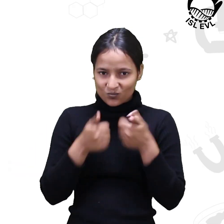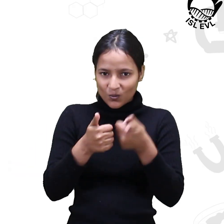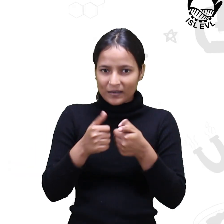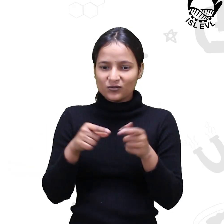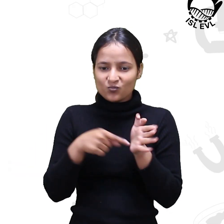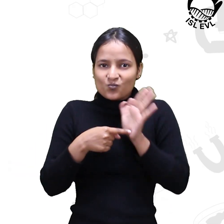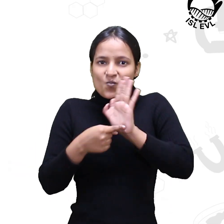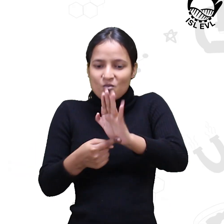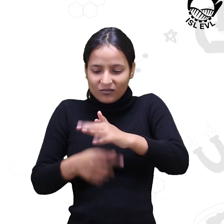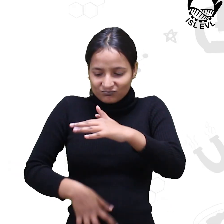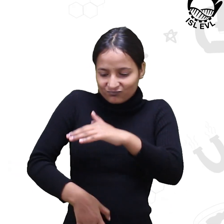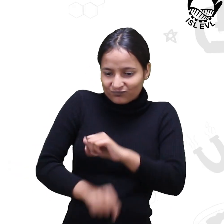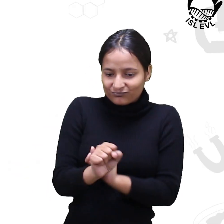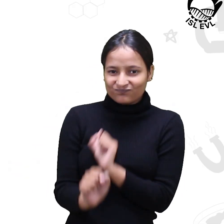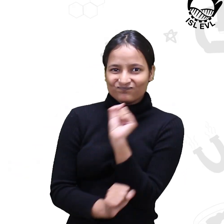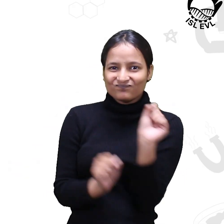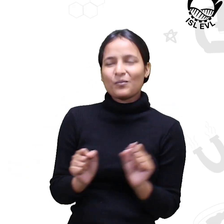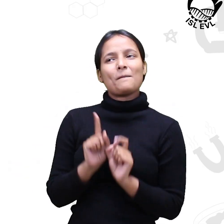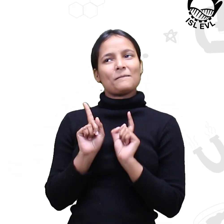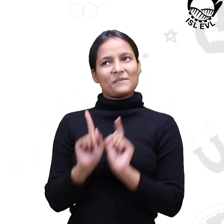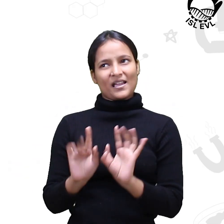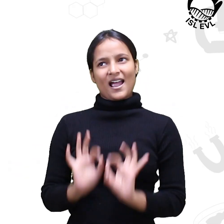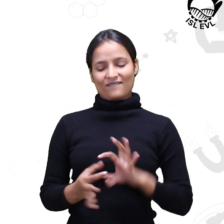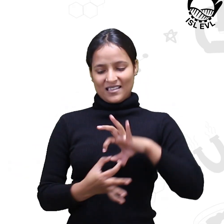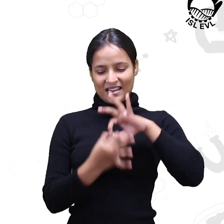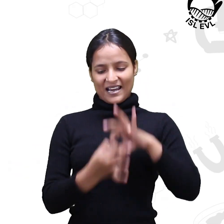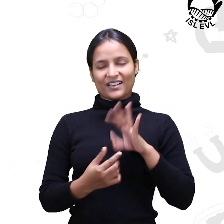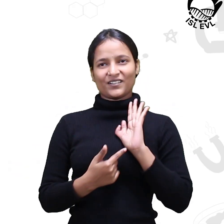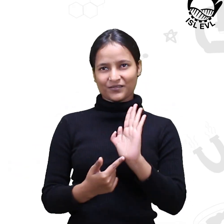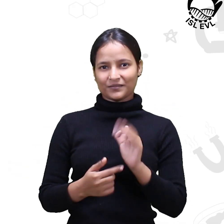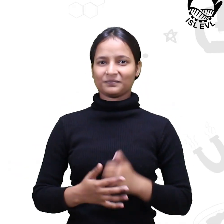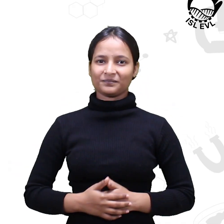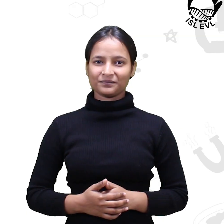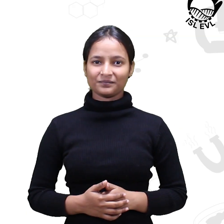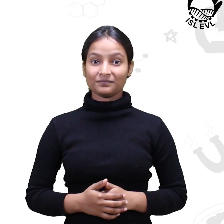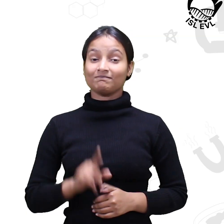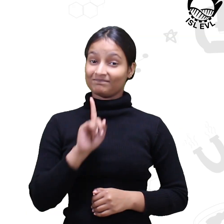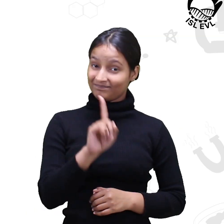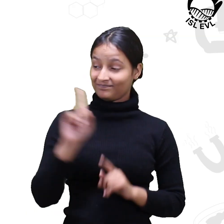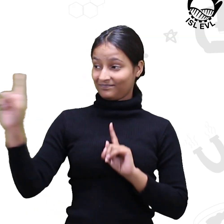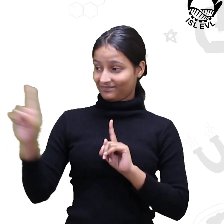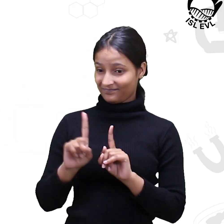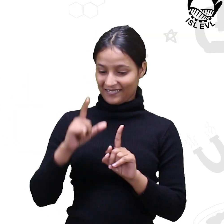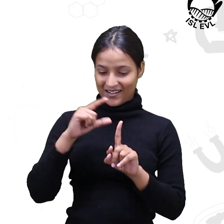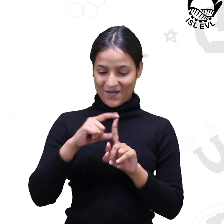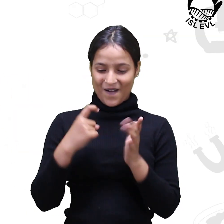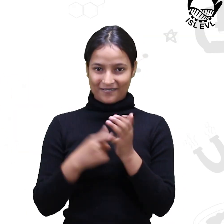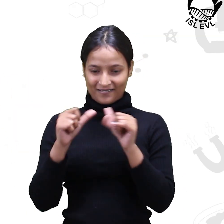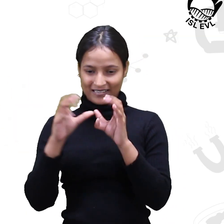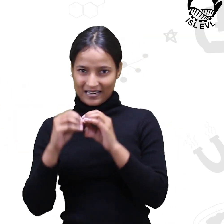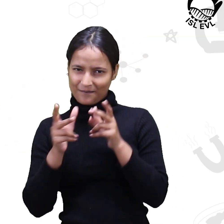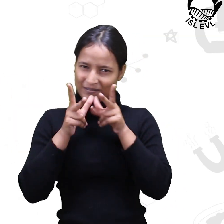fine and to test the connection between the brain and muscles. And Dr. Bandhopadhyay told